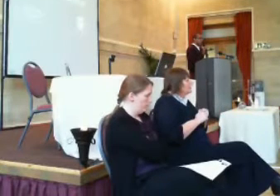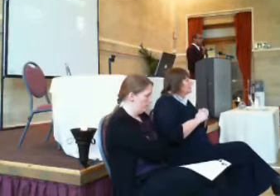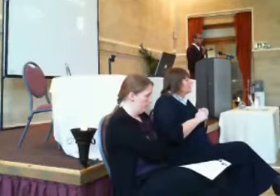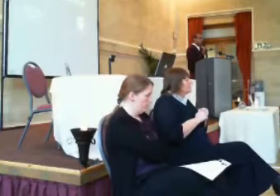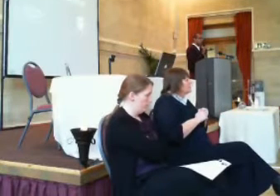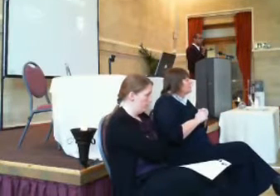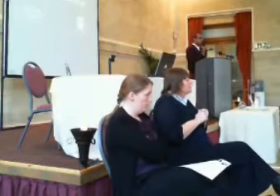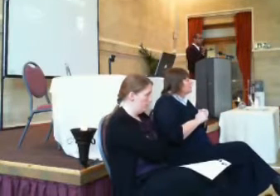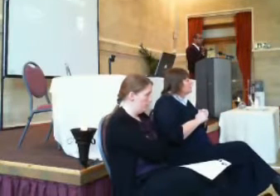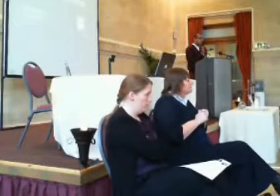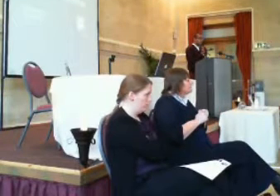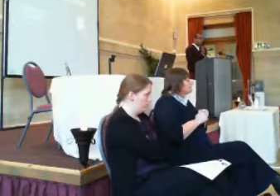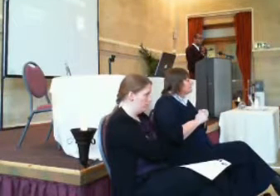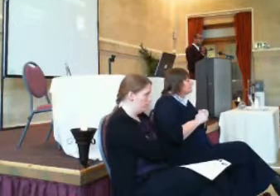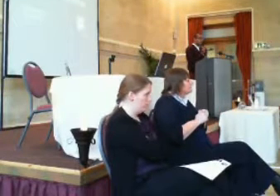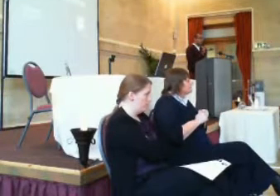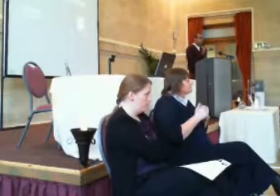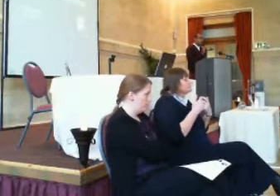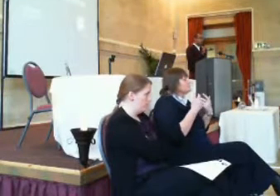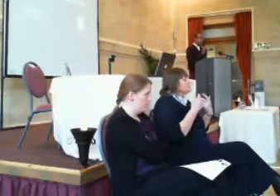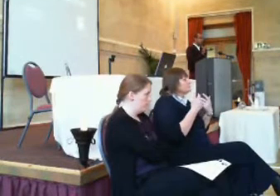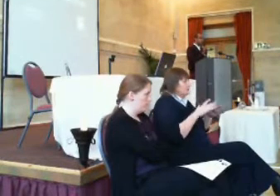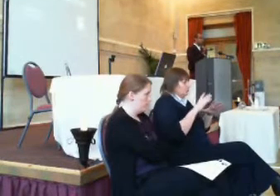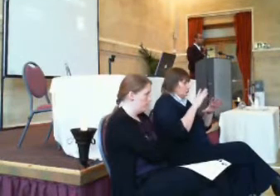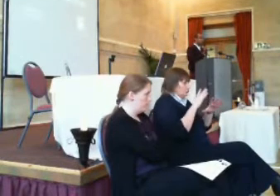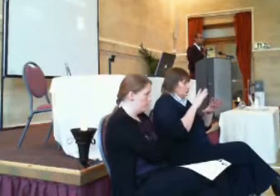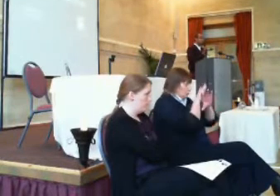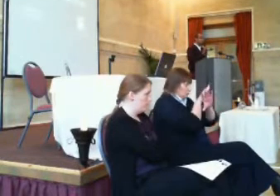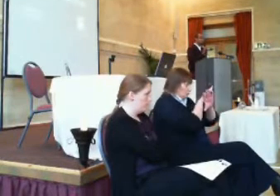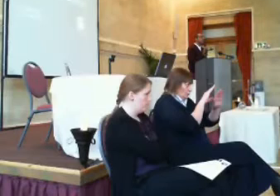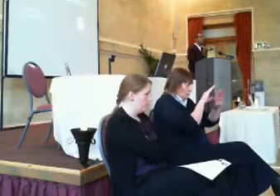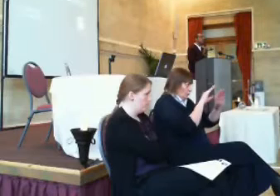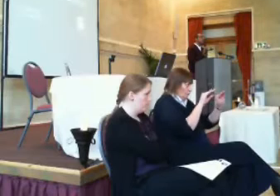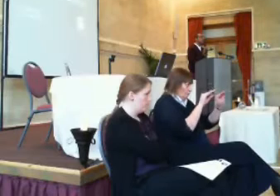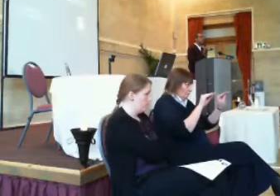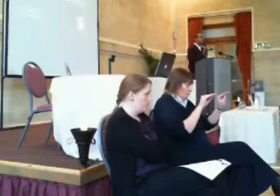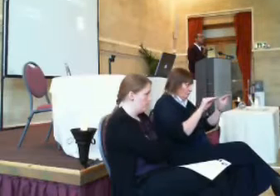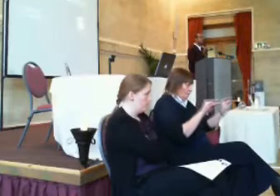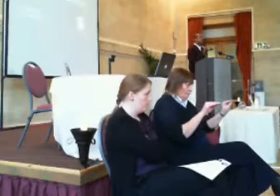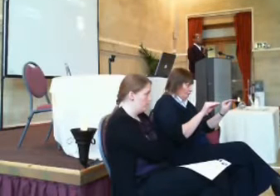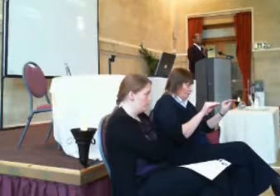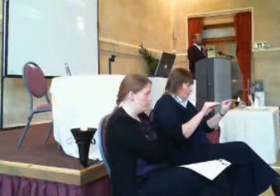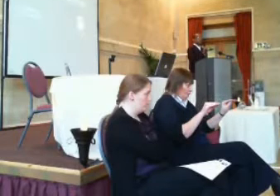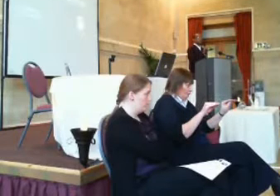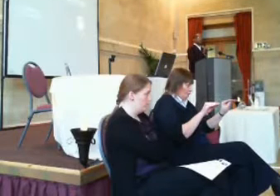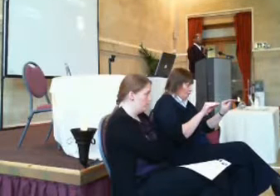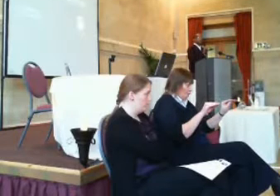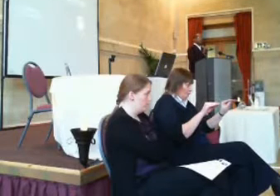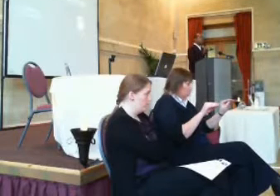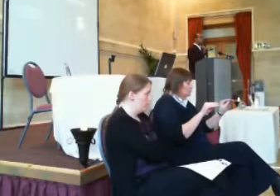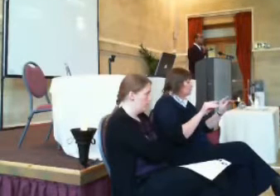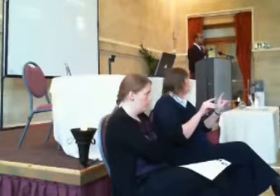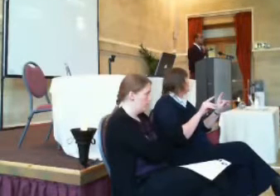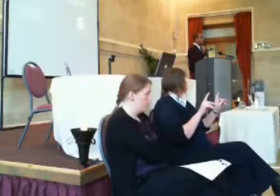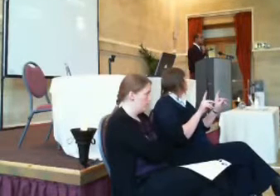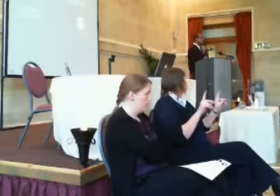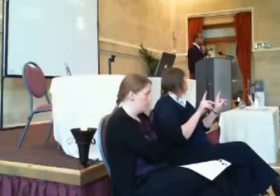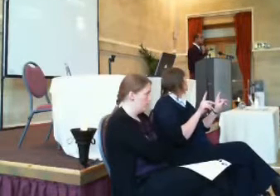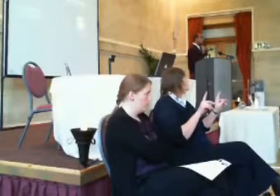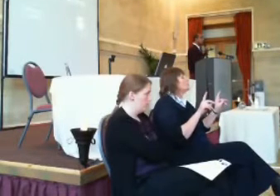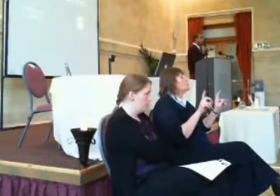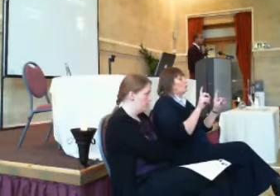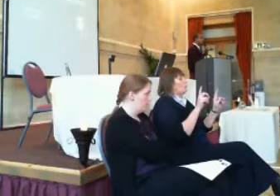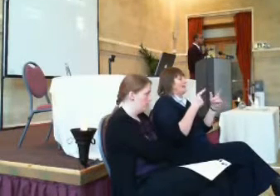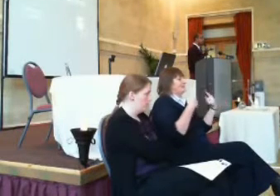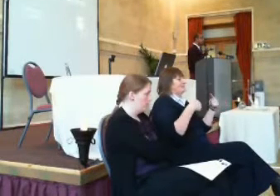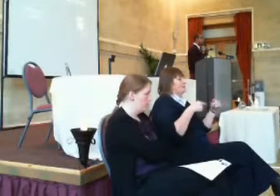just to reiterate what Barry's points about the importance of cultural availability in terms of stores. I'm sure that as we go